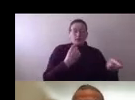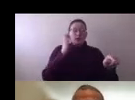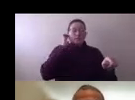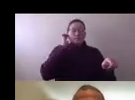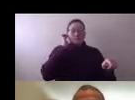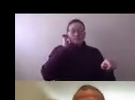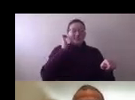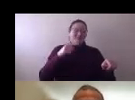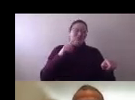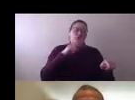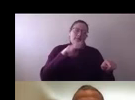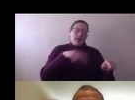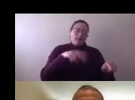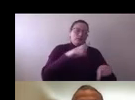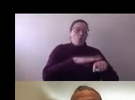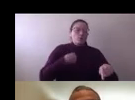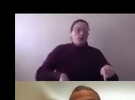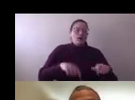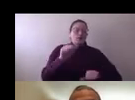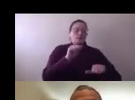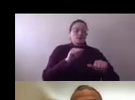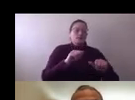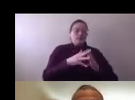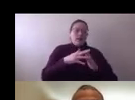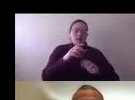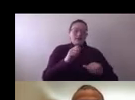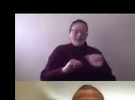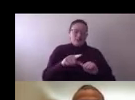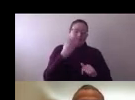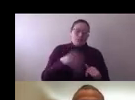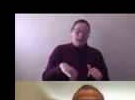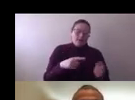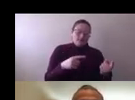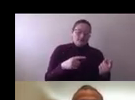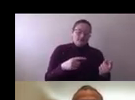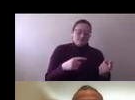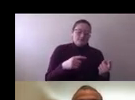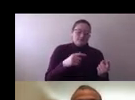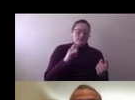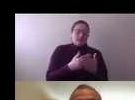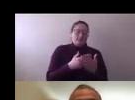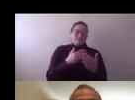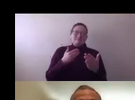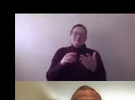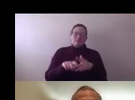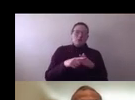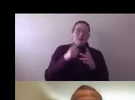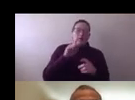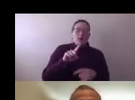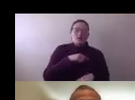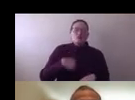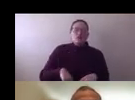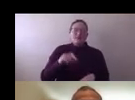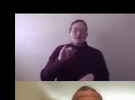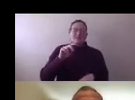surveillance essentially on Chinese American scientists, which in a way is kind of precursor to the China Initiative. The Wen Haoli case, a well-known